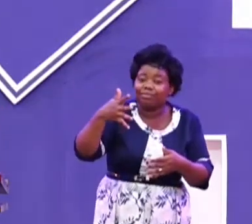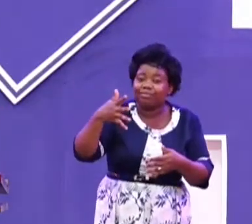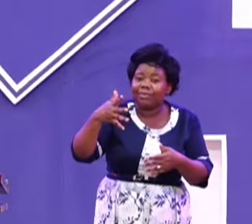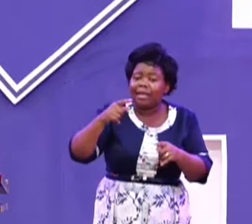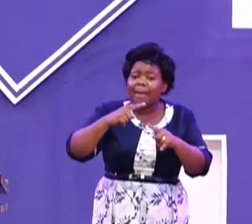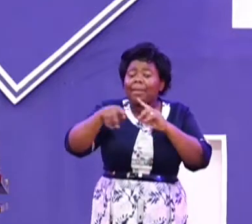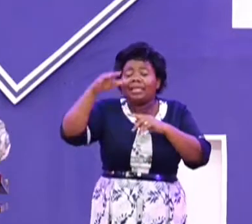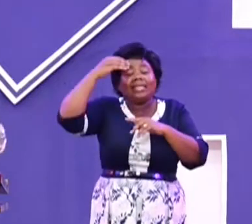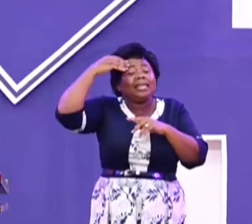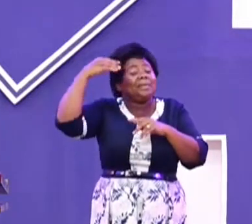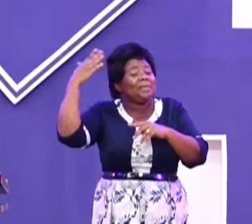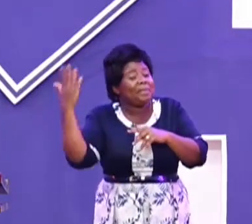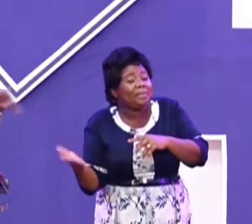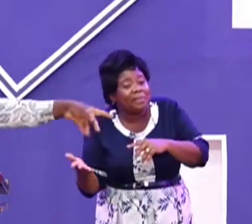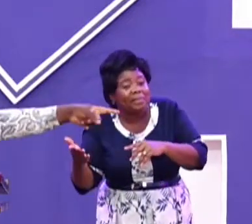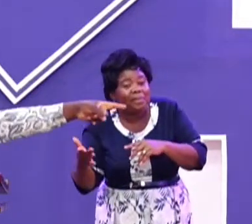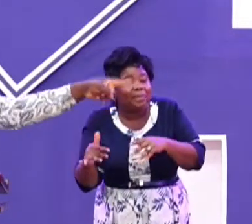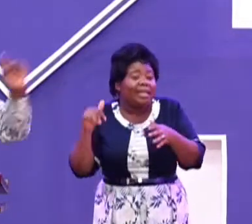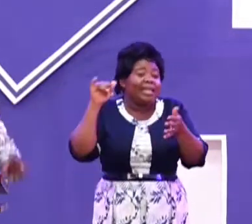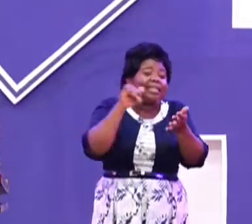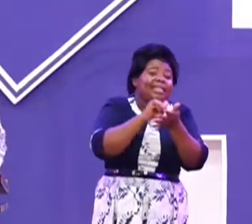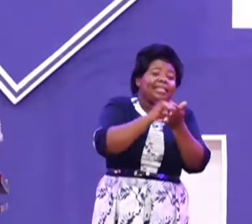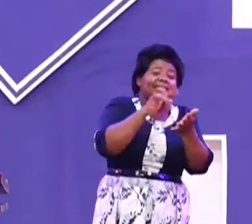Little did they know, it was Jesus